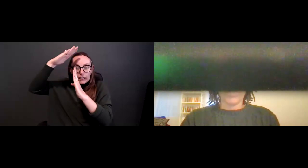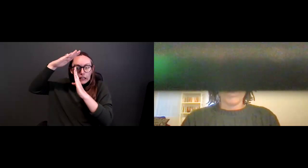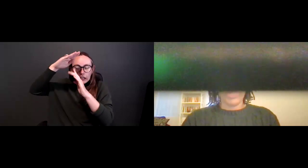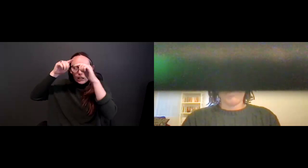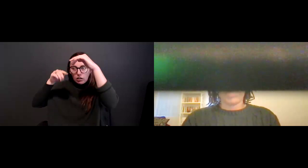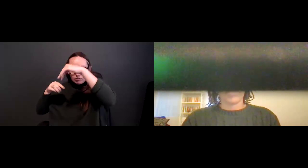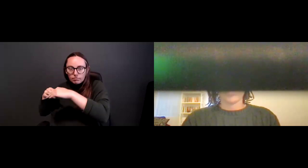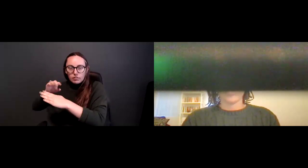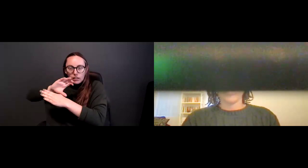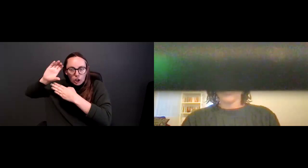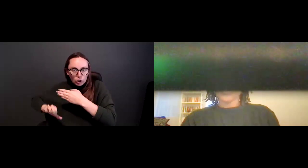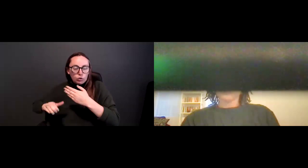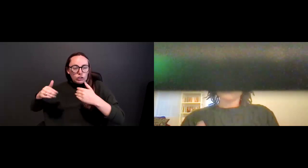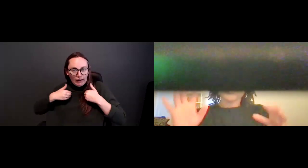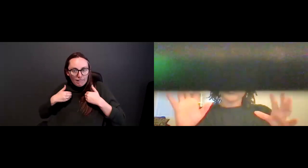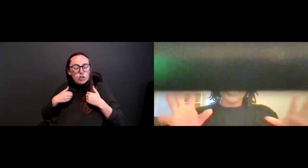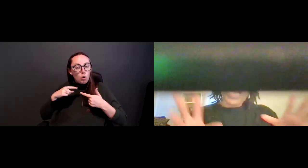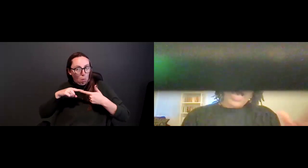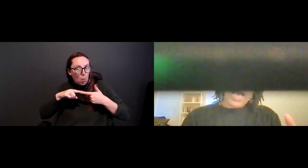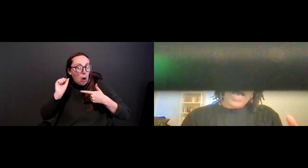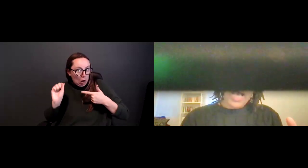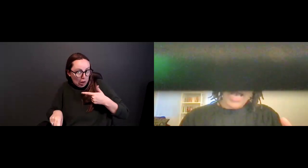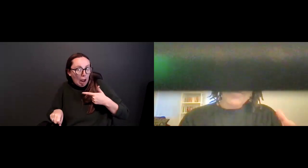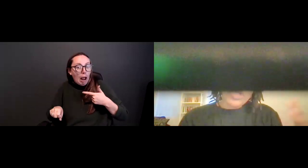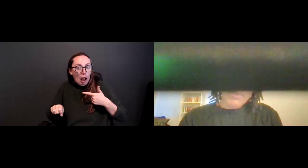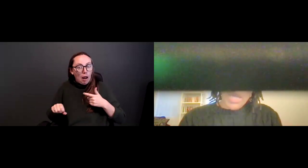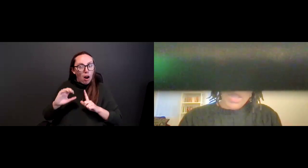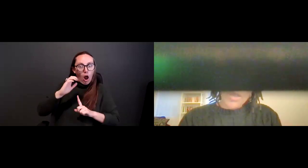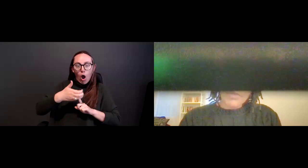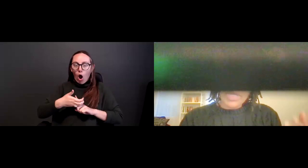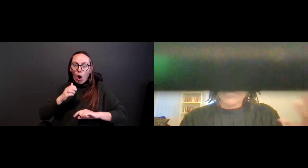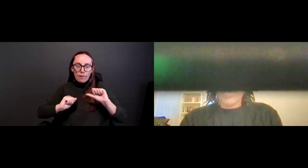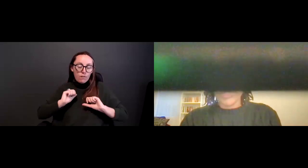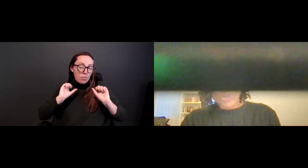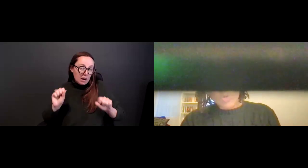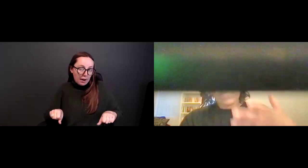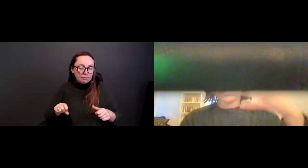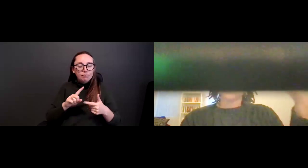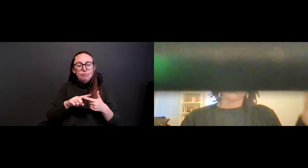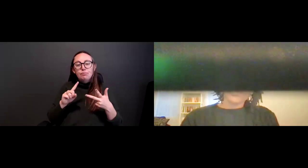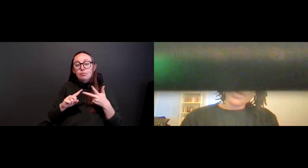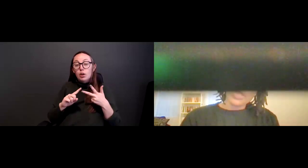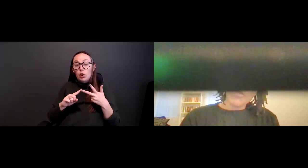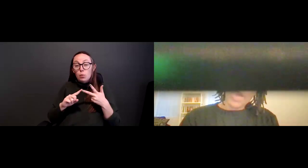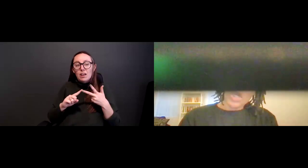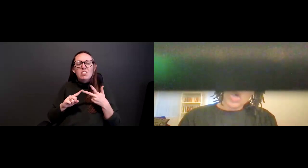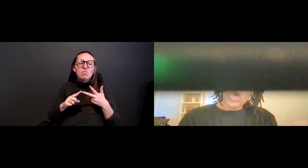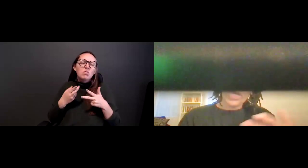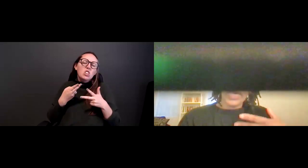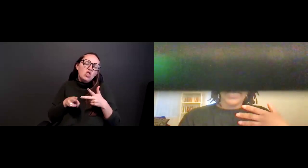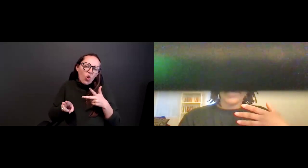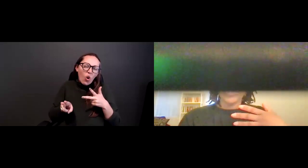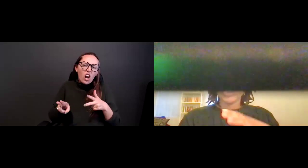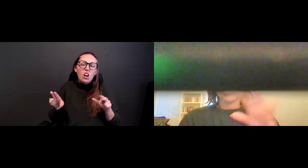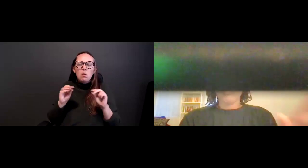So let's put a pin in monologue 2. So I would look at monologue 3. It's very short. It's still very